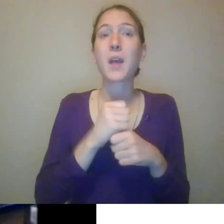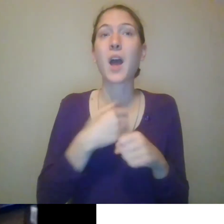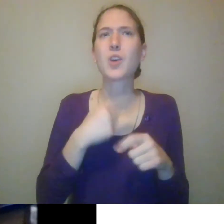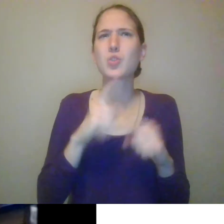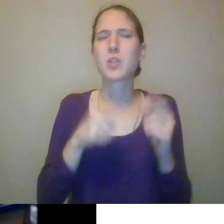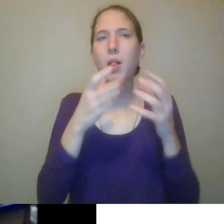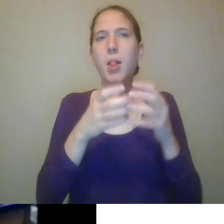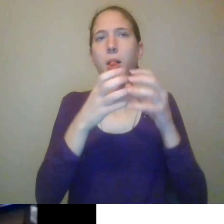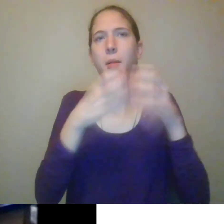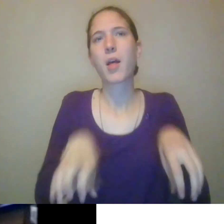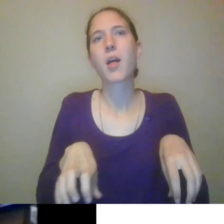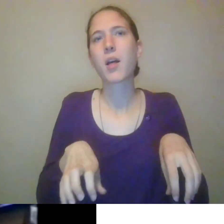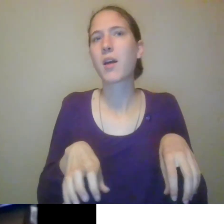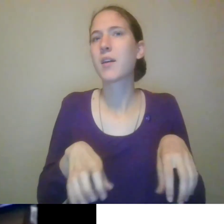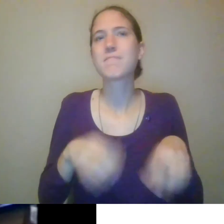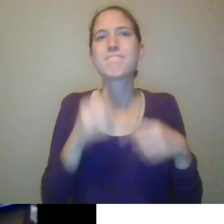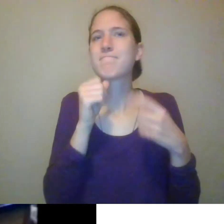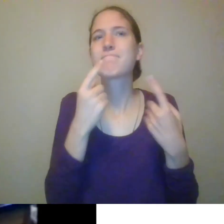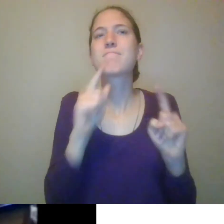How about Brendan?